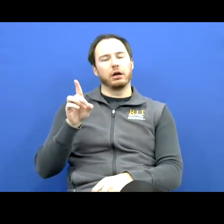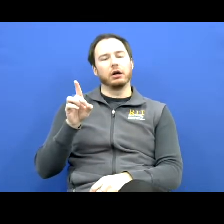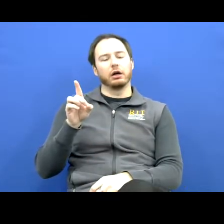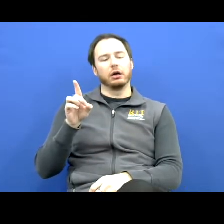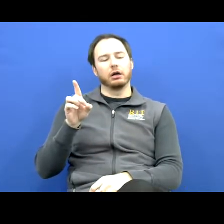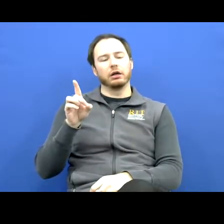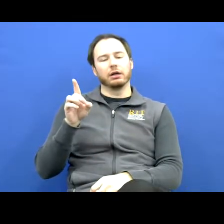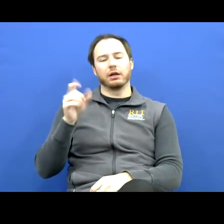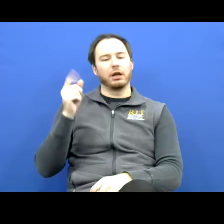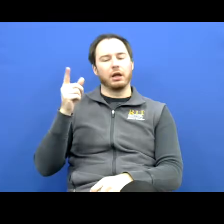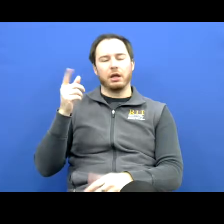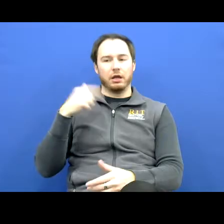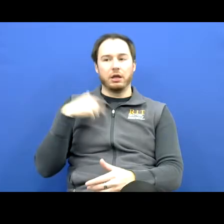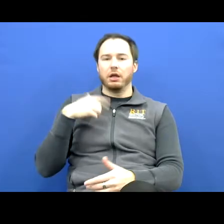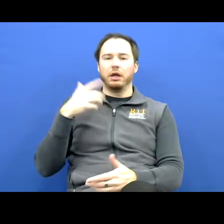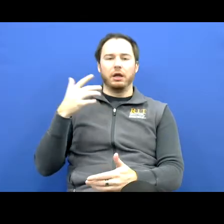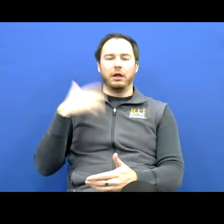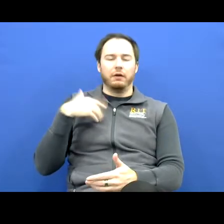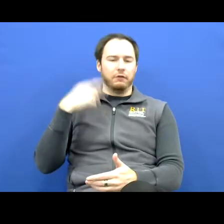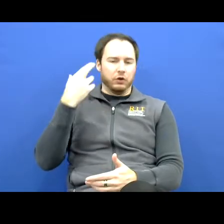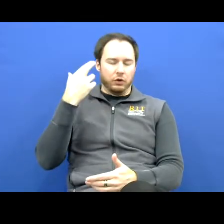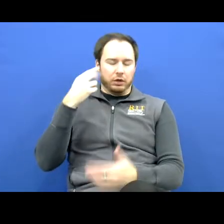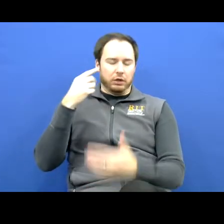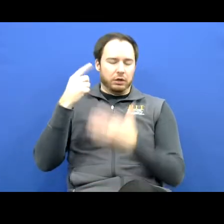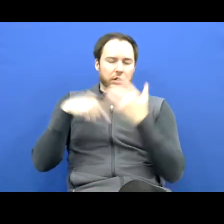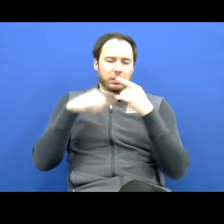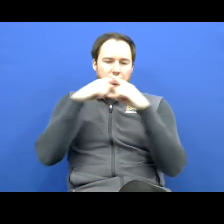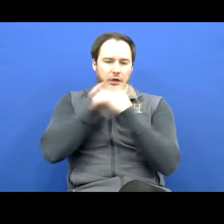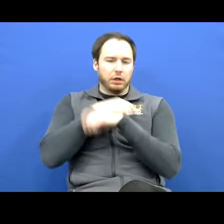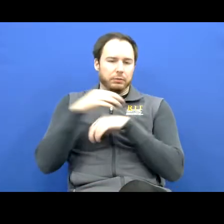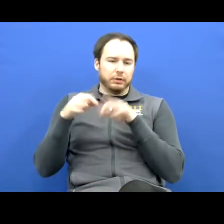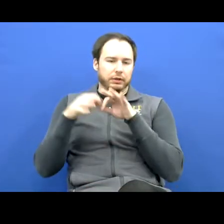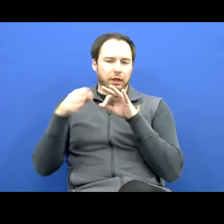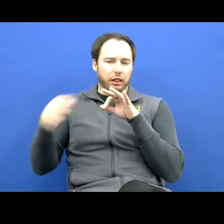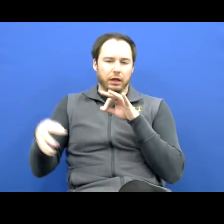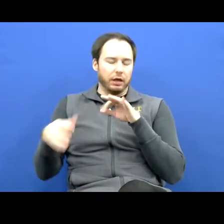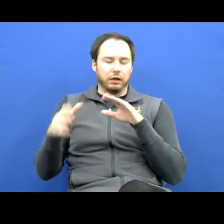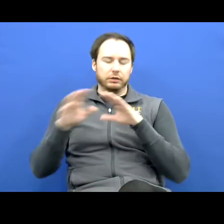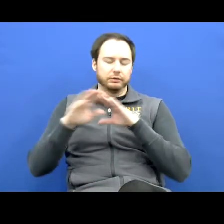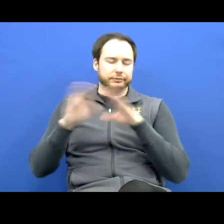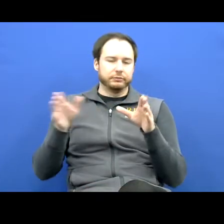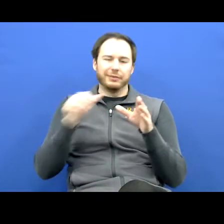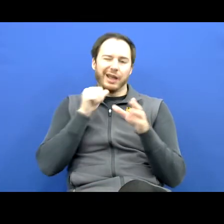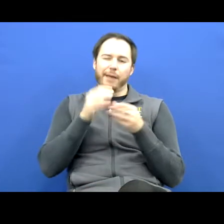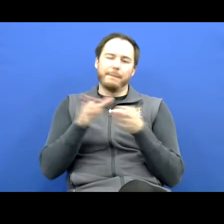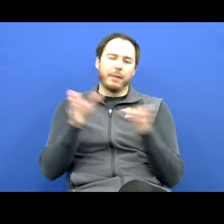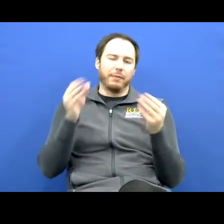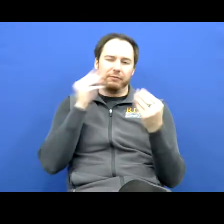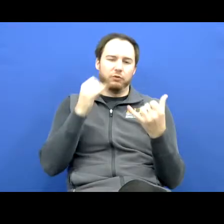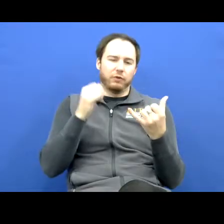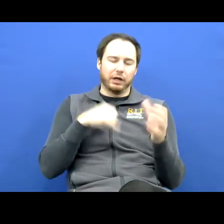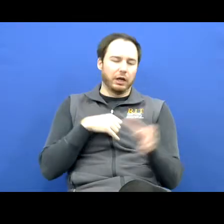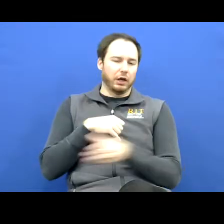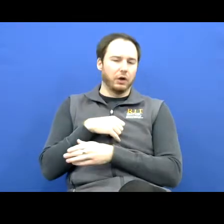There's a delay that I won't go into because it's not necessarily public information right now, but